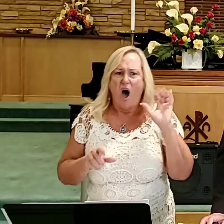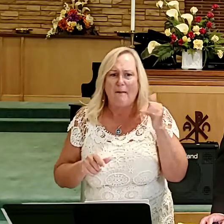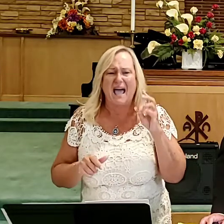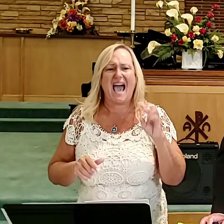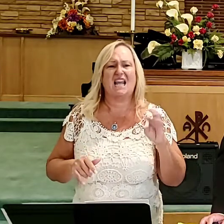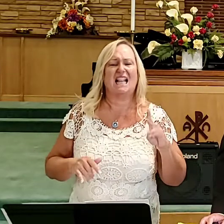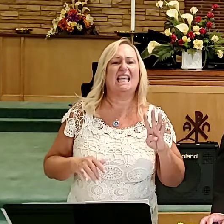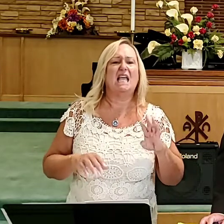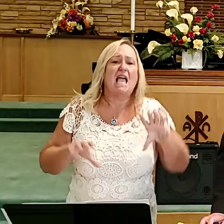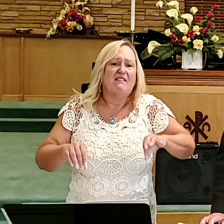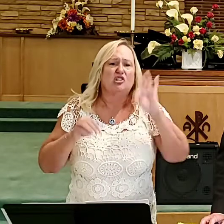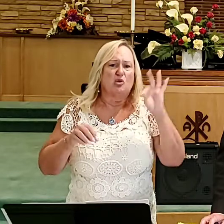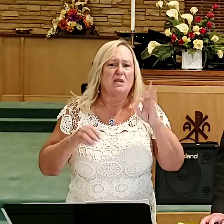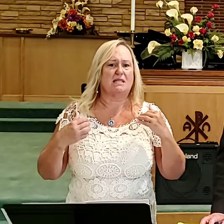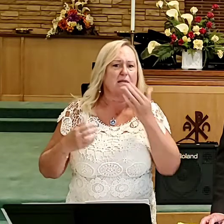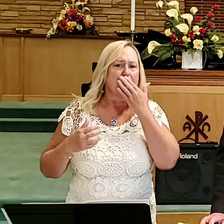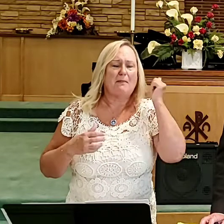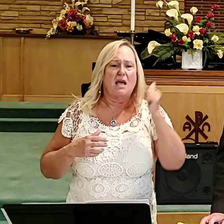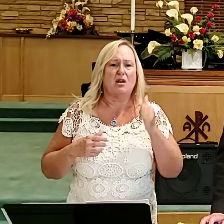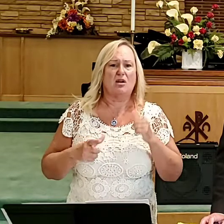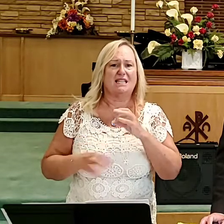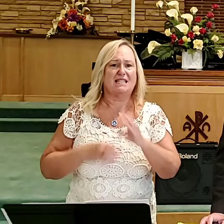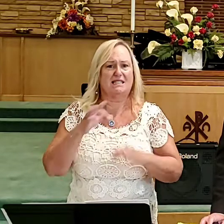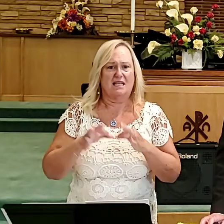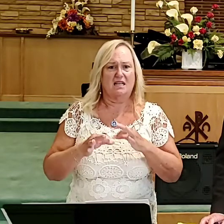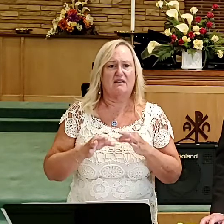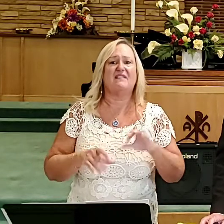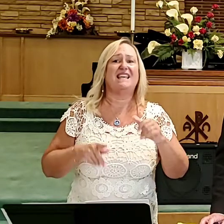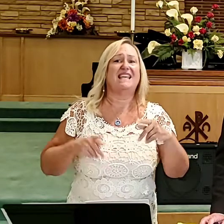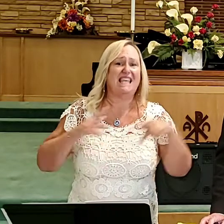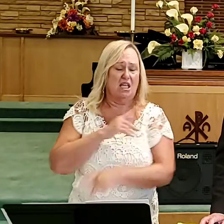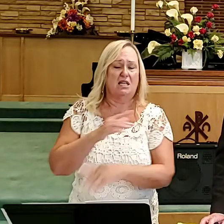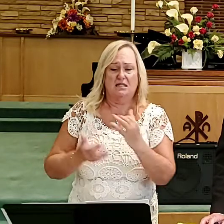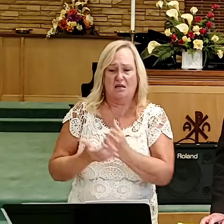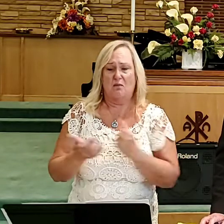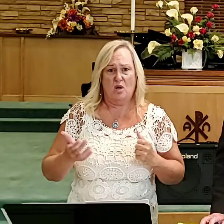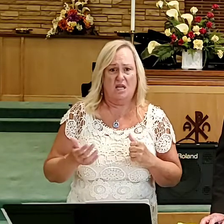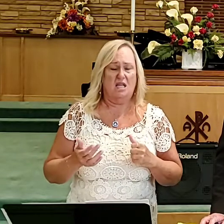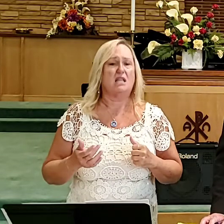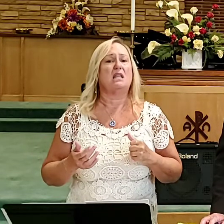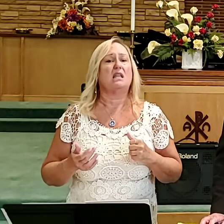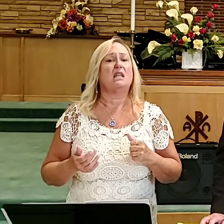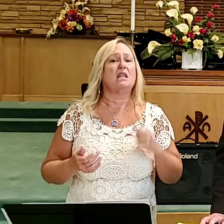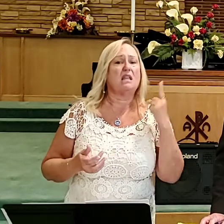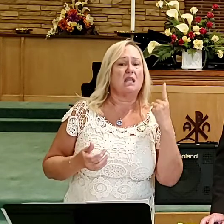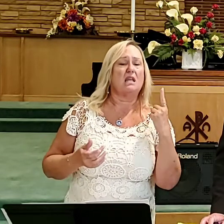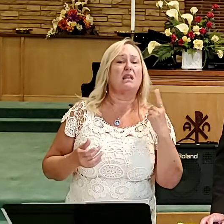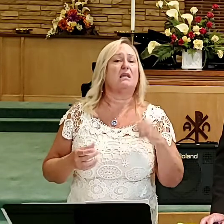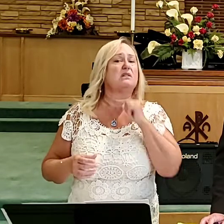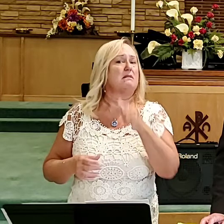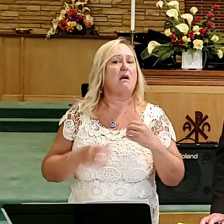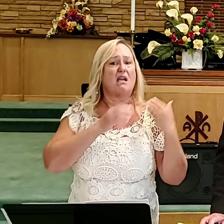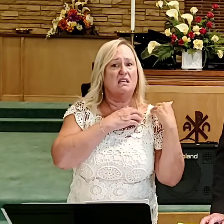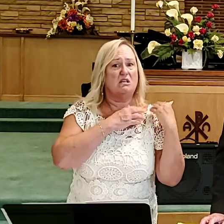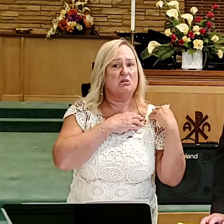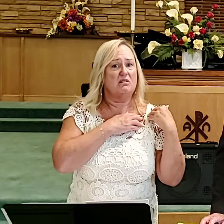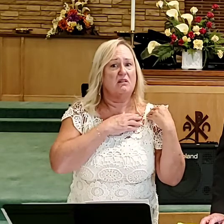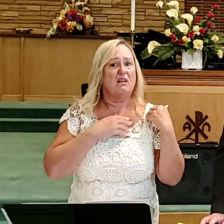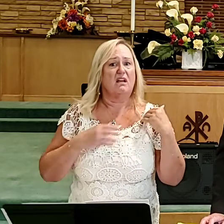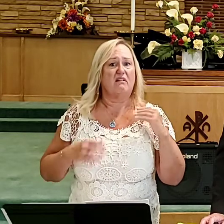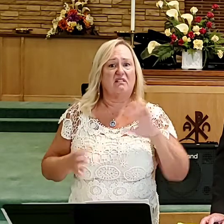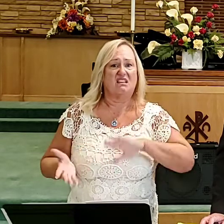had a choice that was better than killing someone who maybe is actually not guilty of a